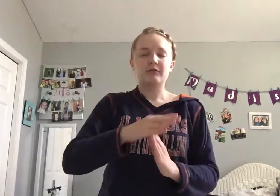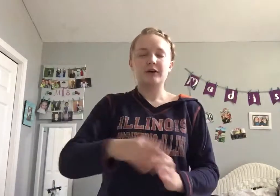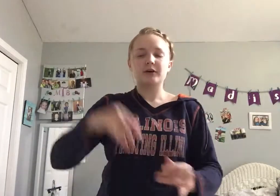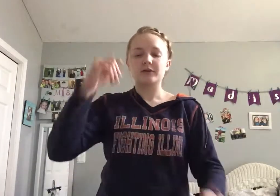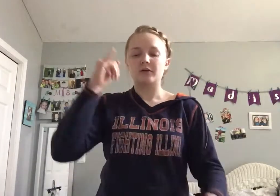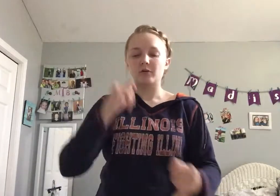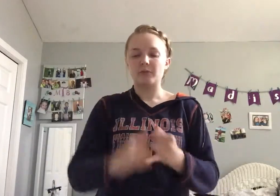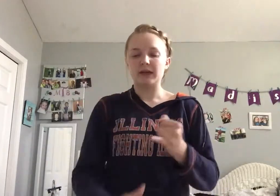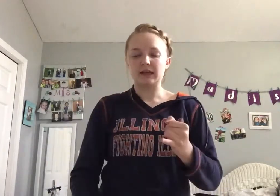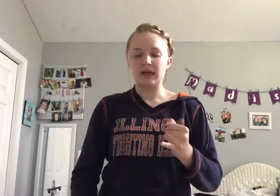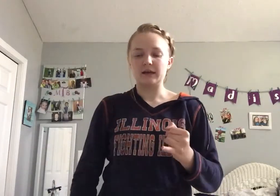Alpha, Omega,